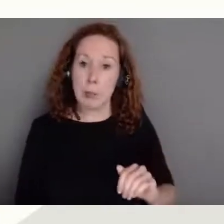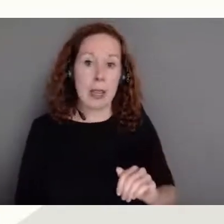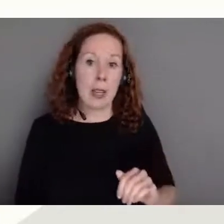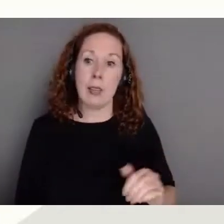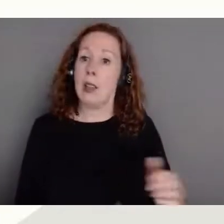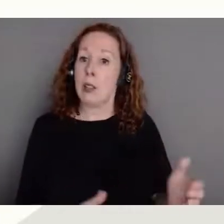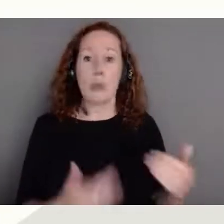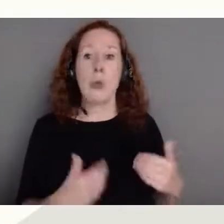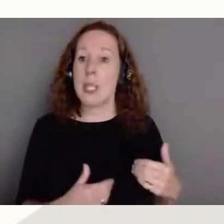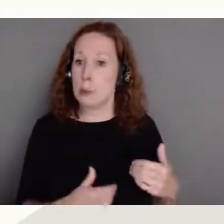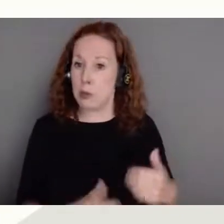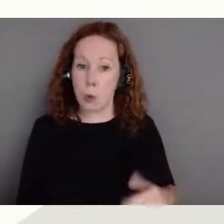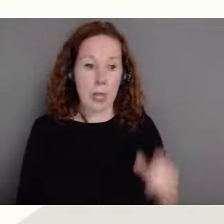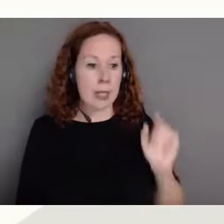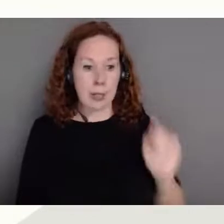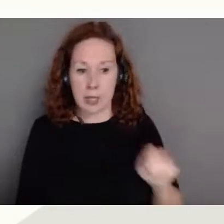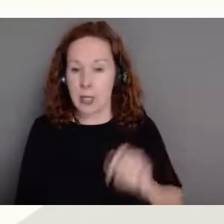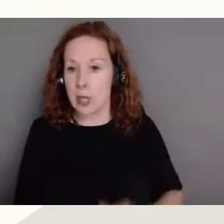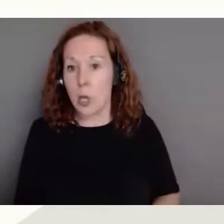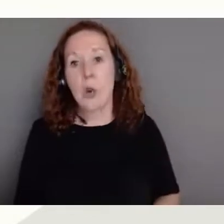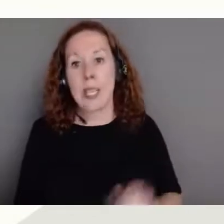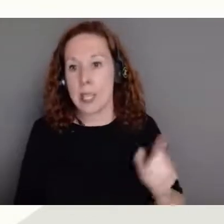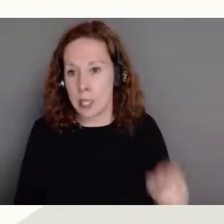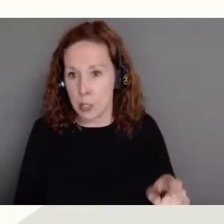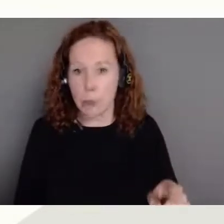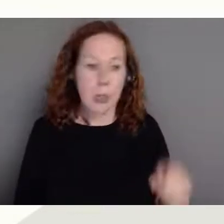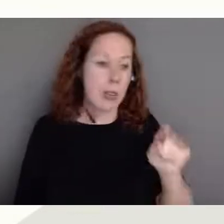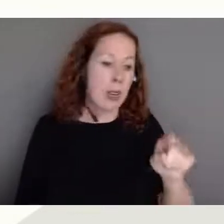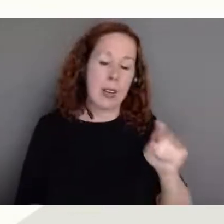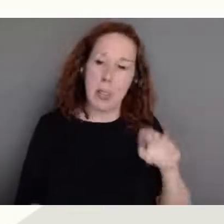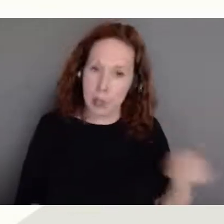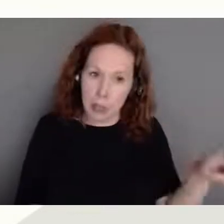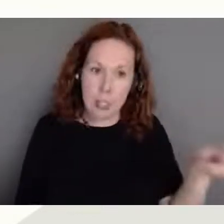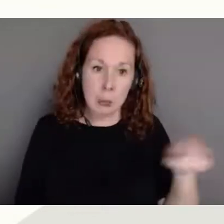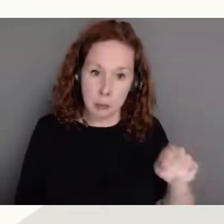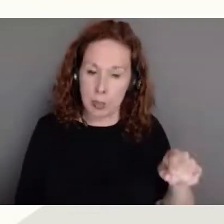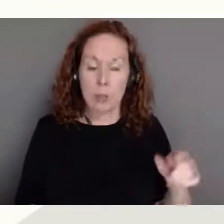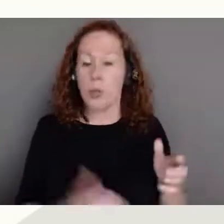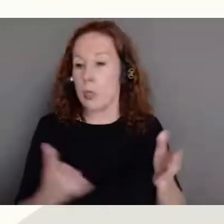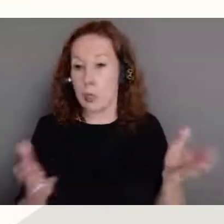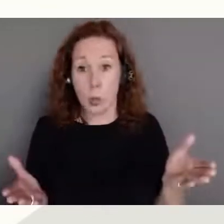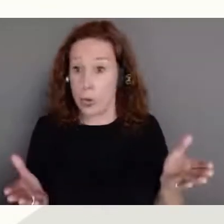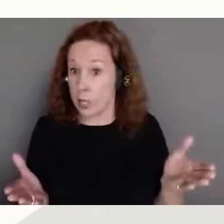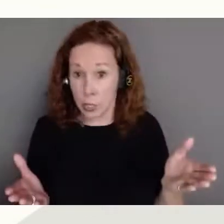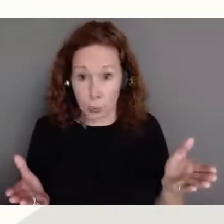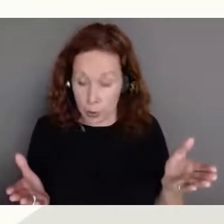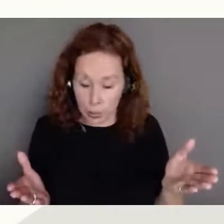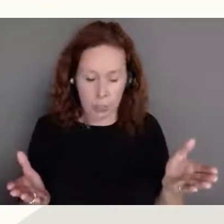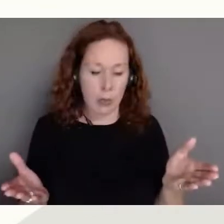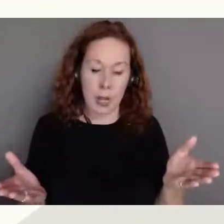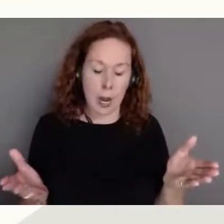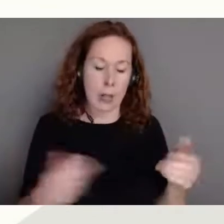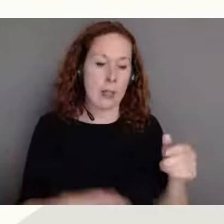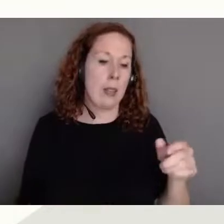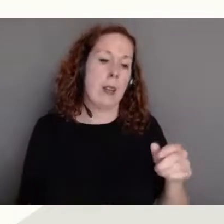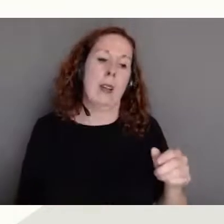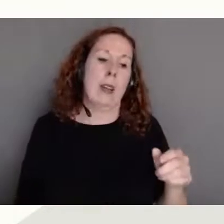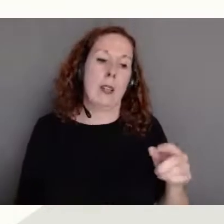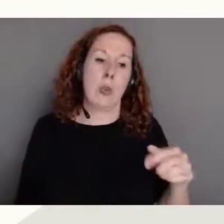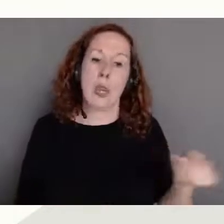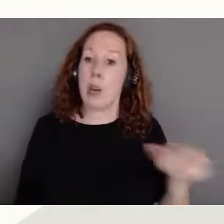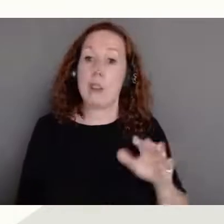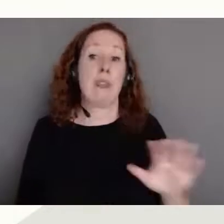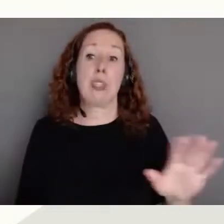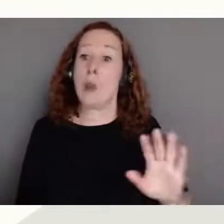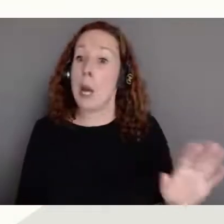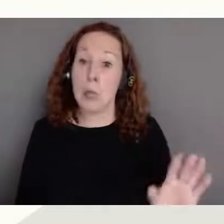had to plan 3 weeks before, let the city know Wow. I need an interpreter. Now there needs to, we're low on interpreters on the island. Yeah.